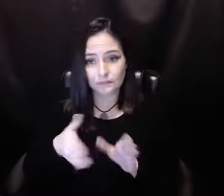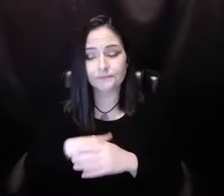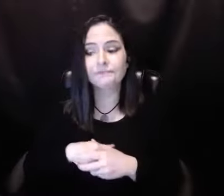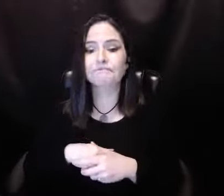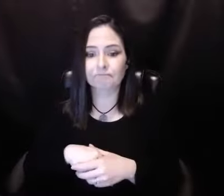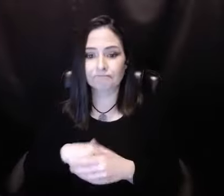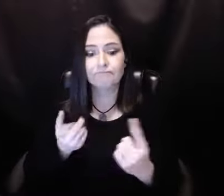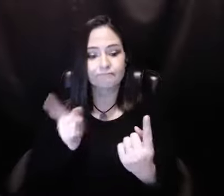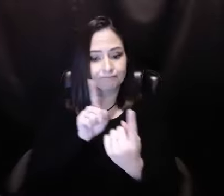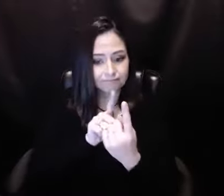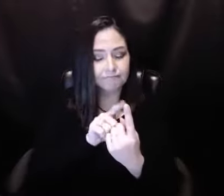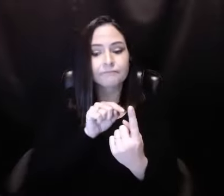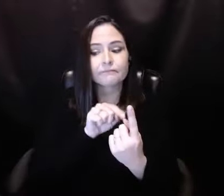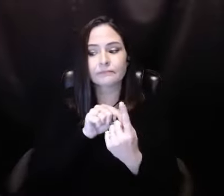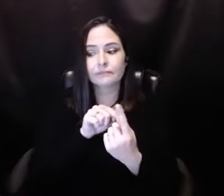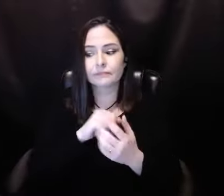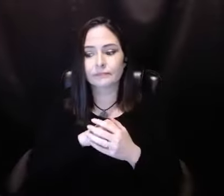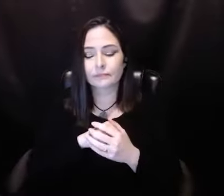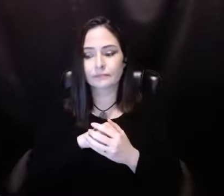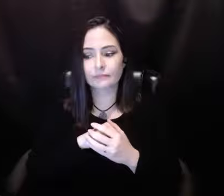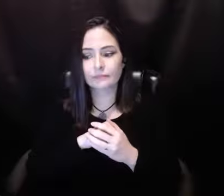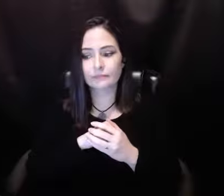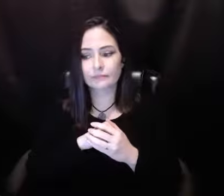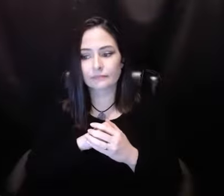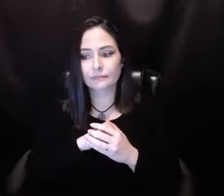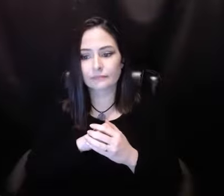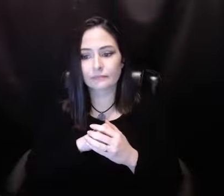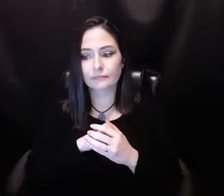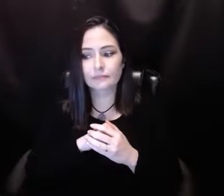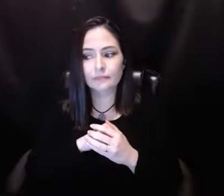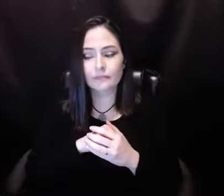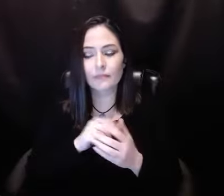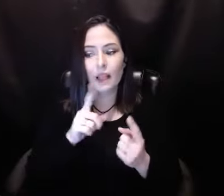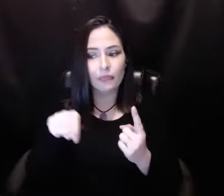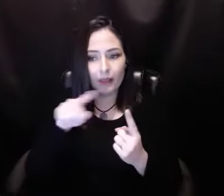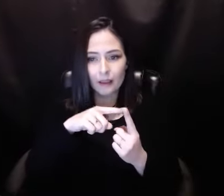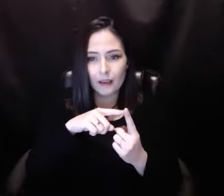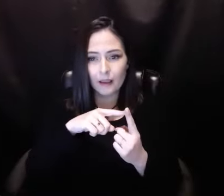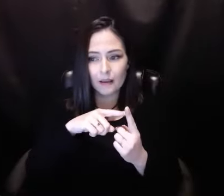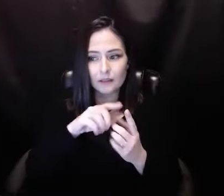I went to psychology. I had patients there, and